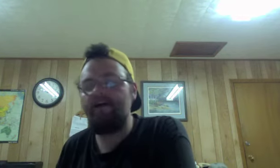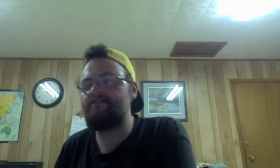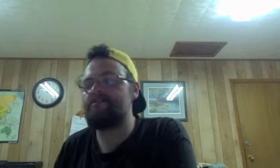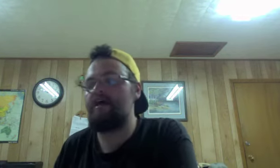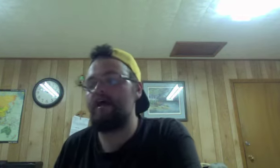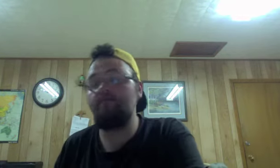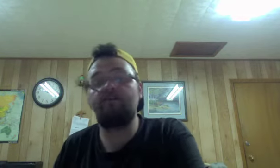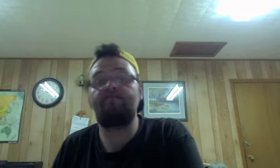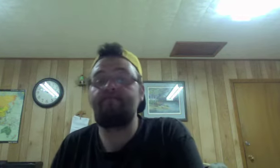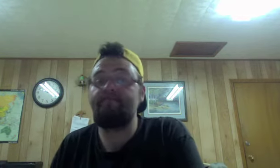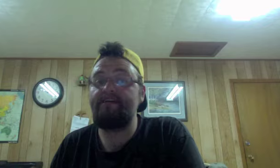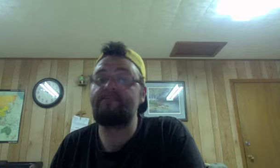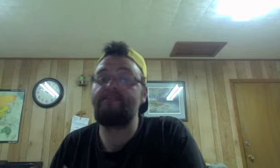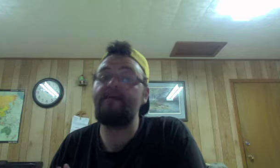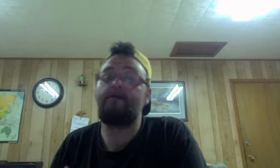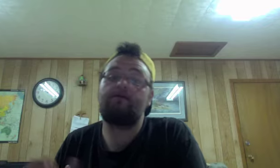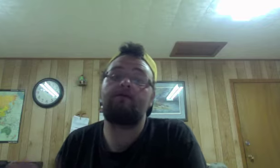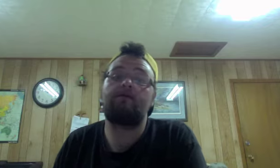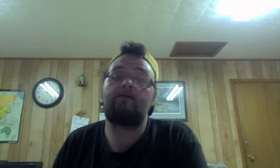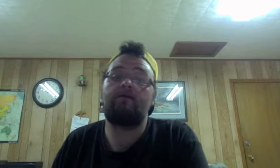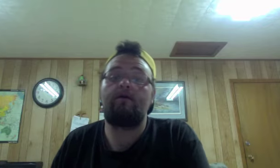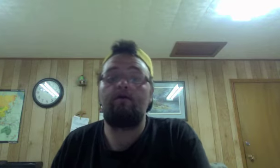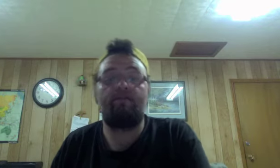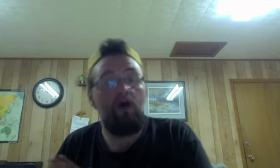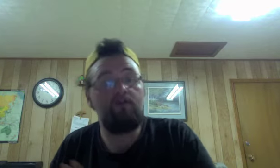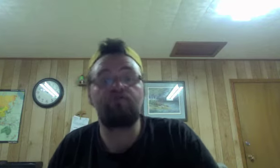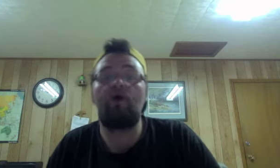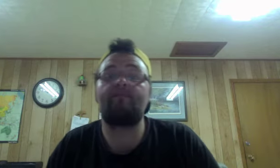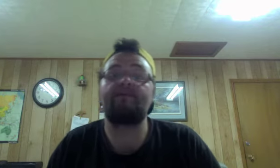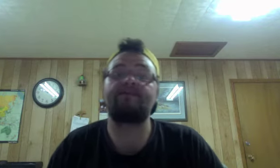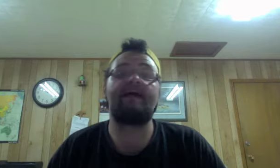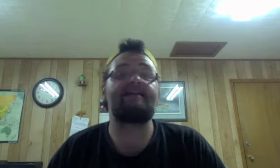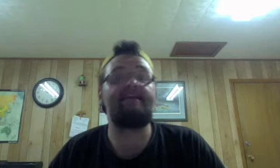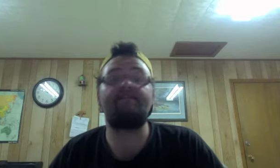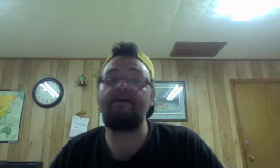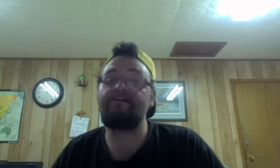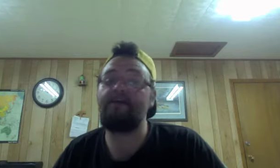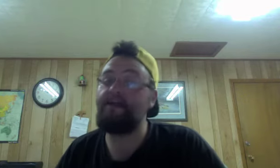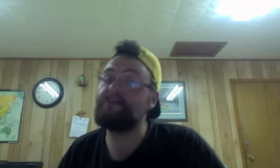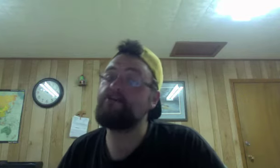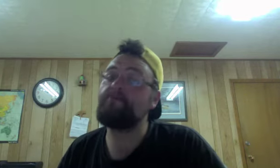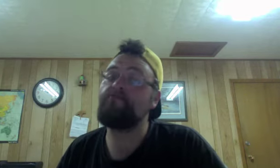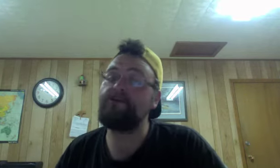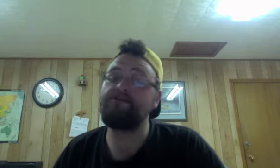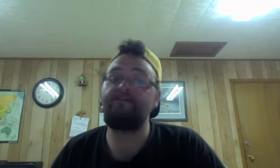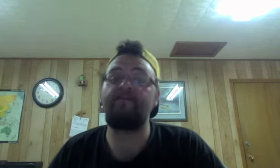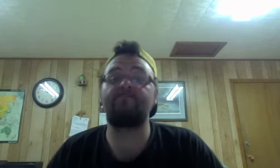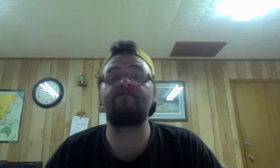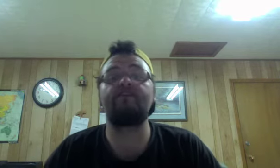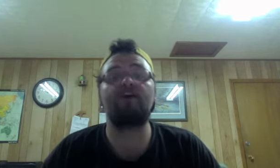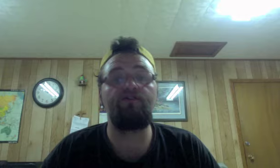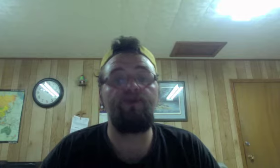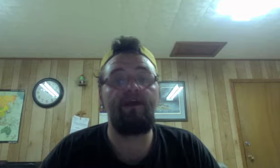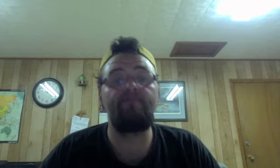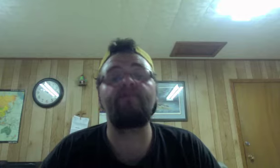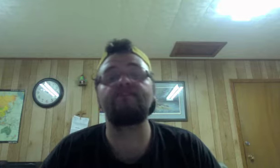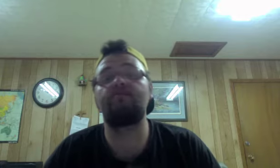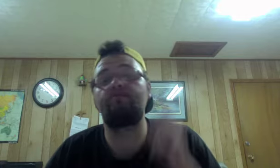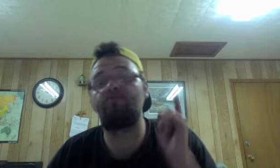and I believe BC with all those weapons and defense and they still have a pretty good defense defense underrated but they still have a pretty